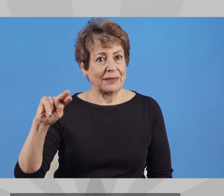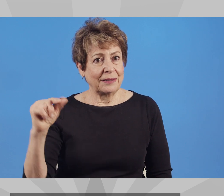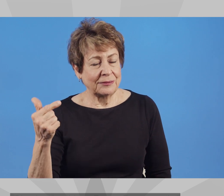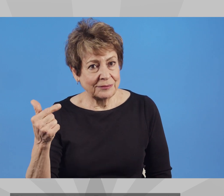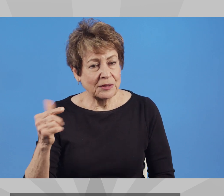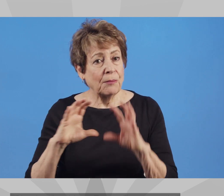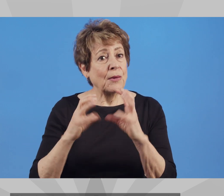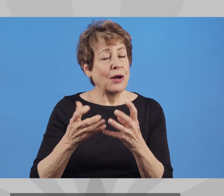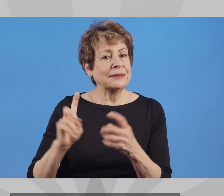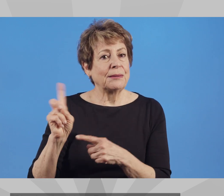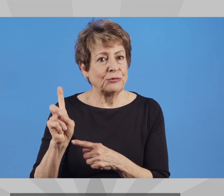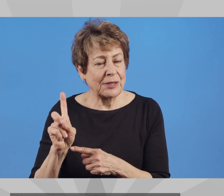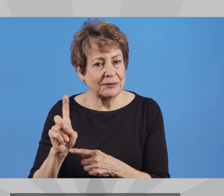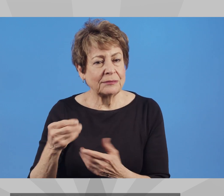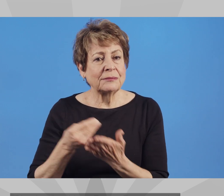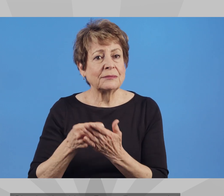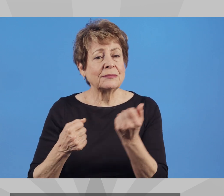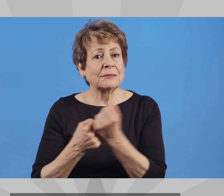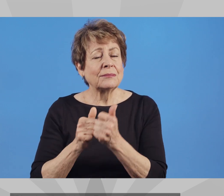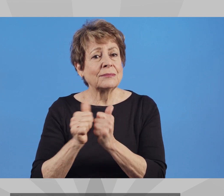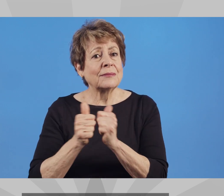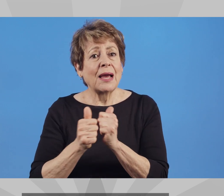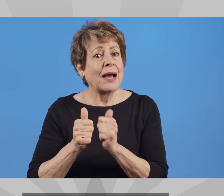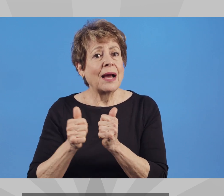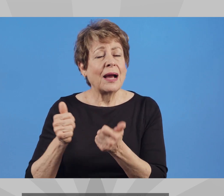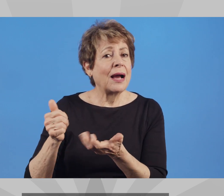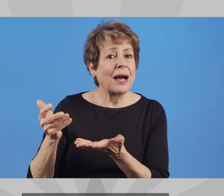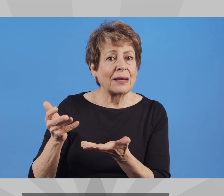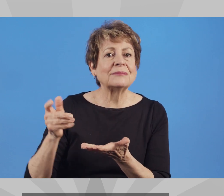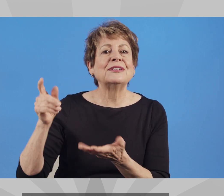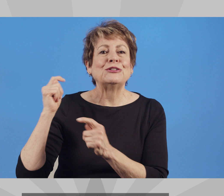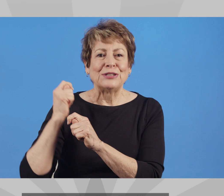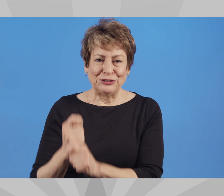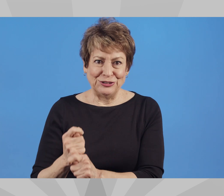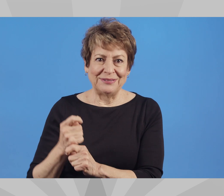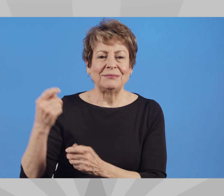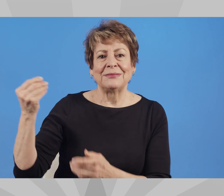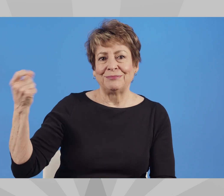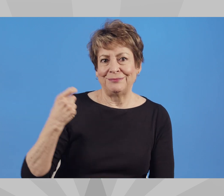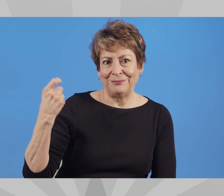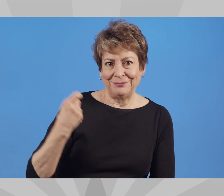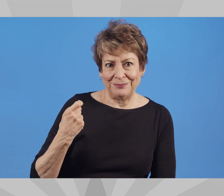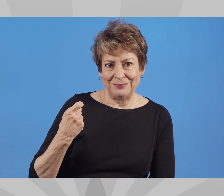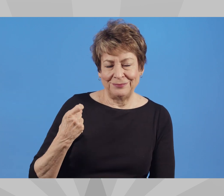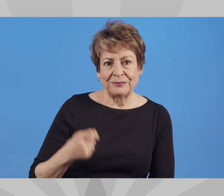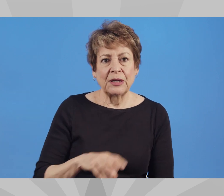Charles Lucking. Party Democratic. Campaign funding traditional.